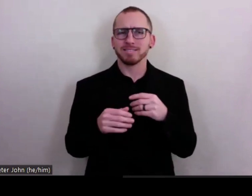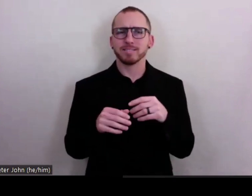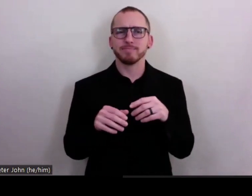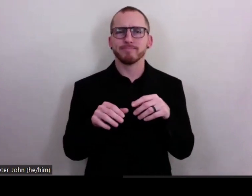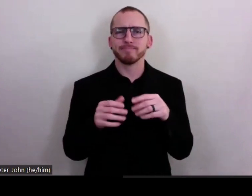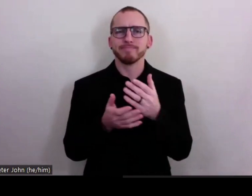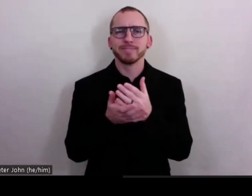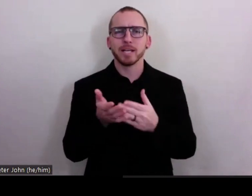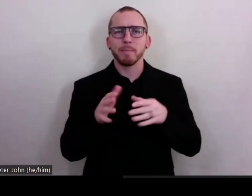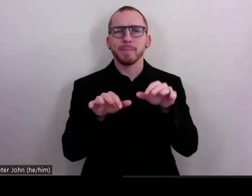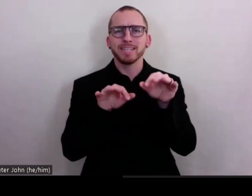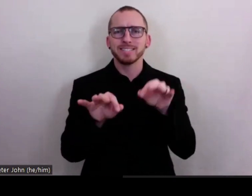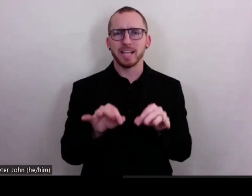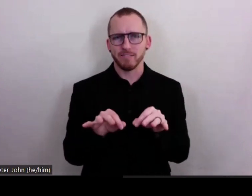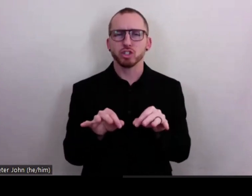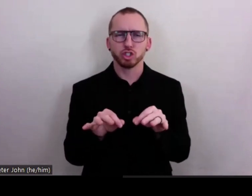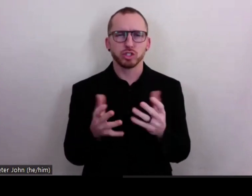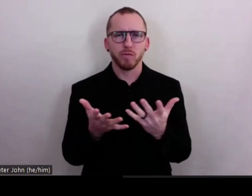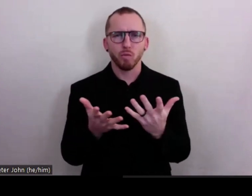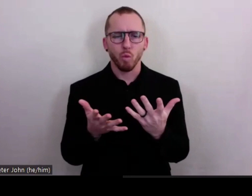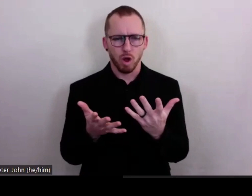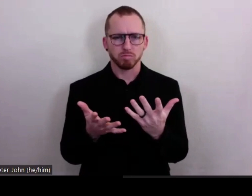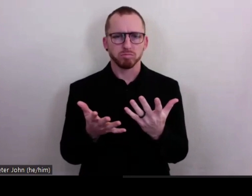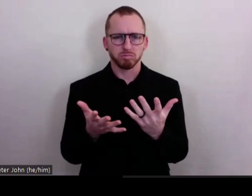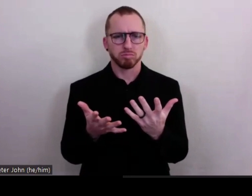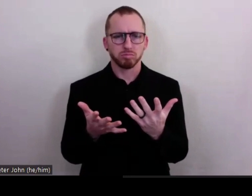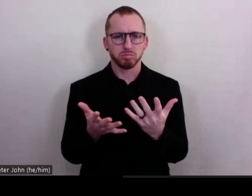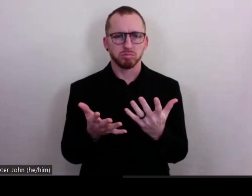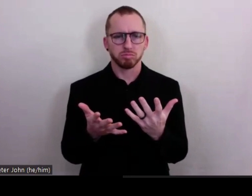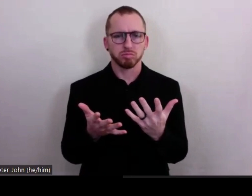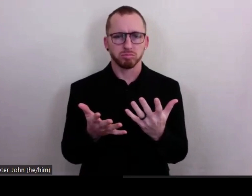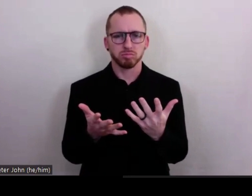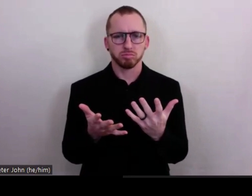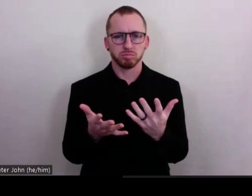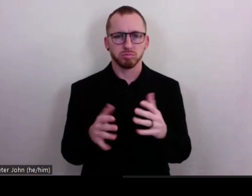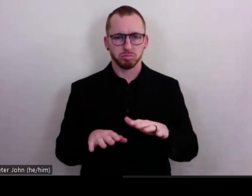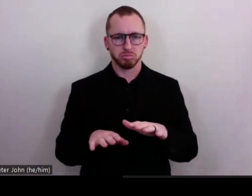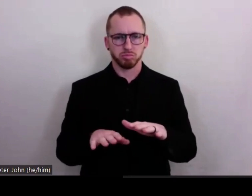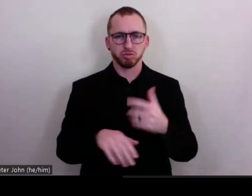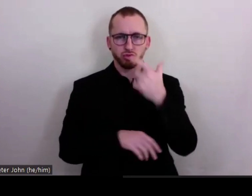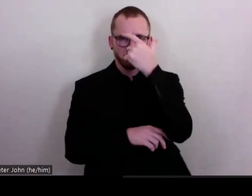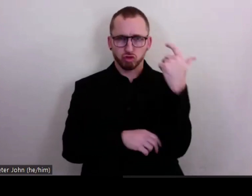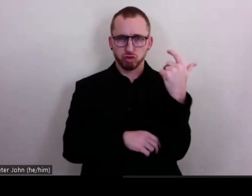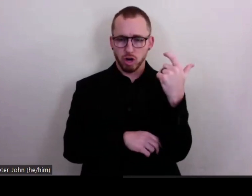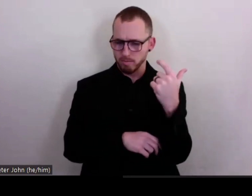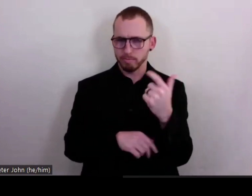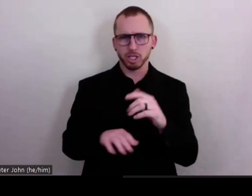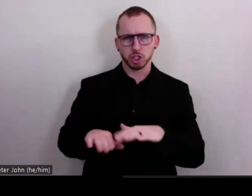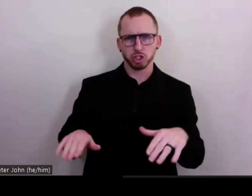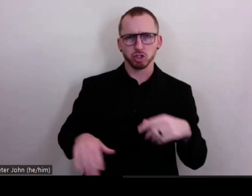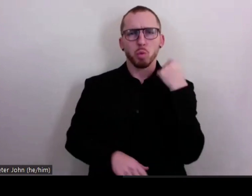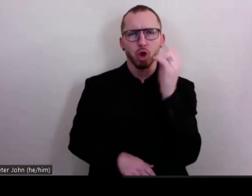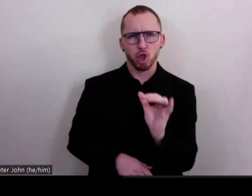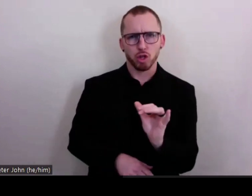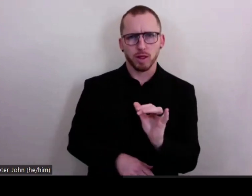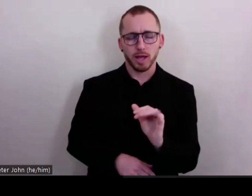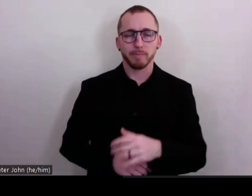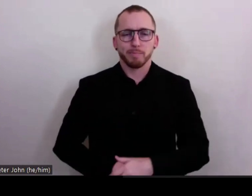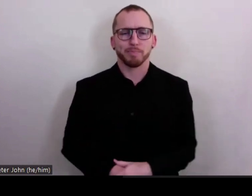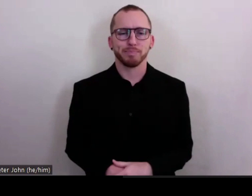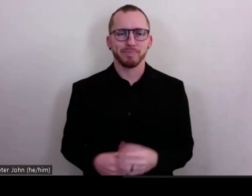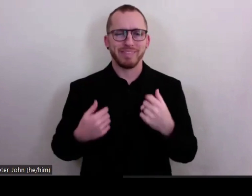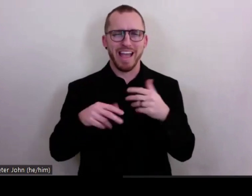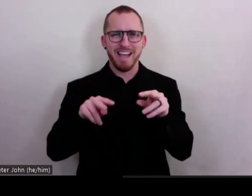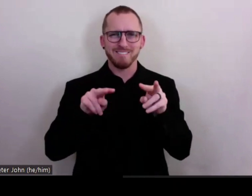some of my trainings, and something that resonated with me was I see trauma in two ways, that there is a developmental